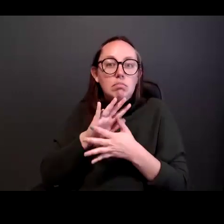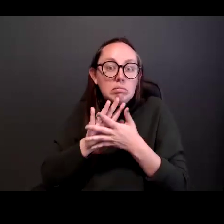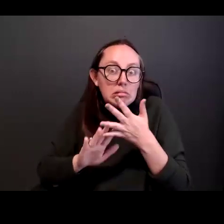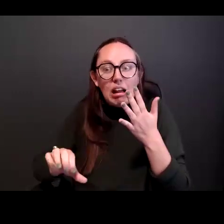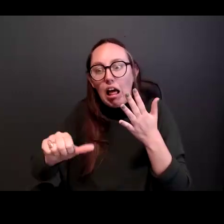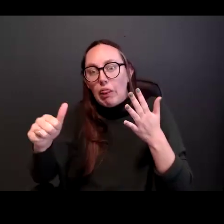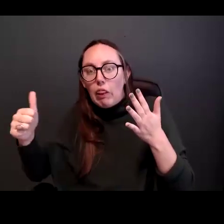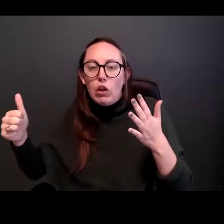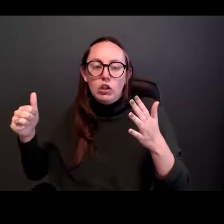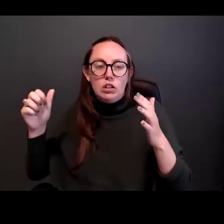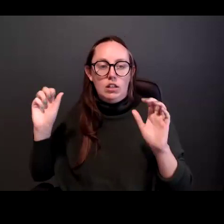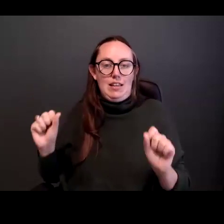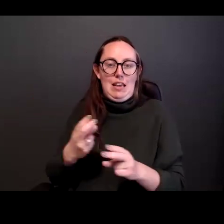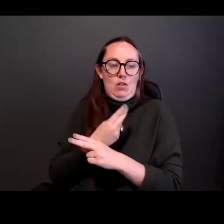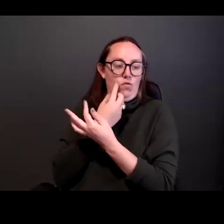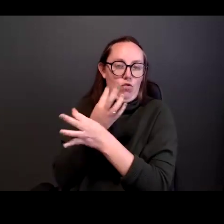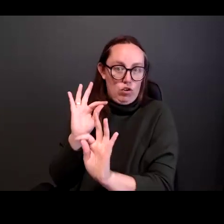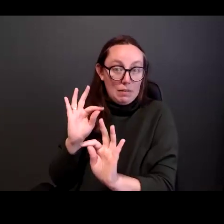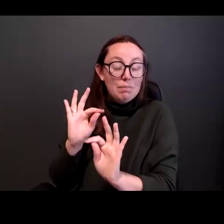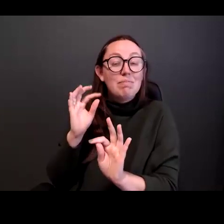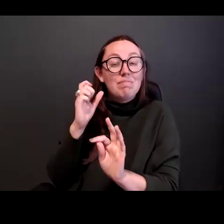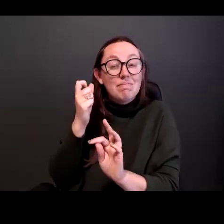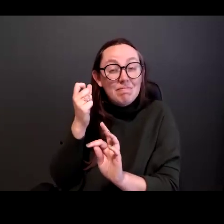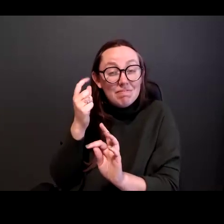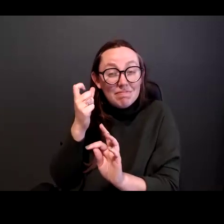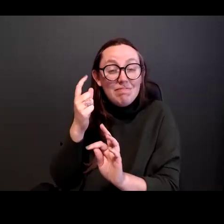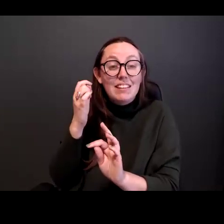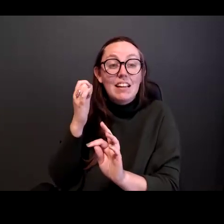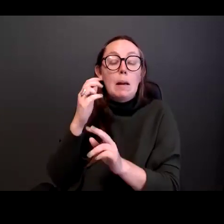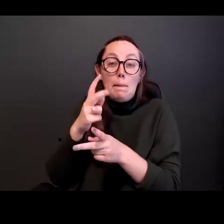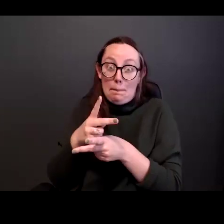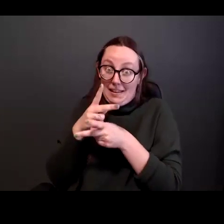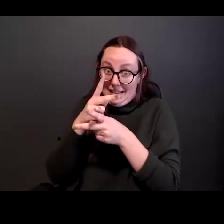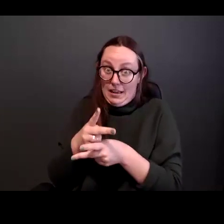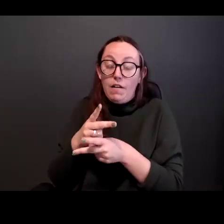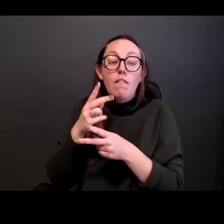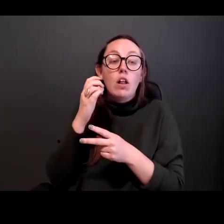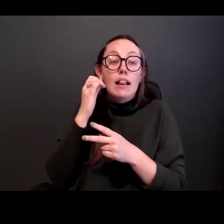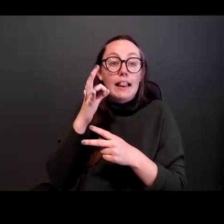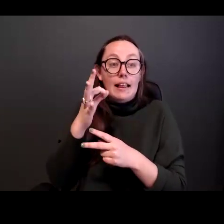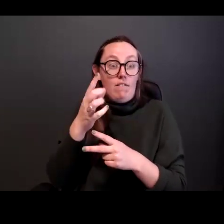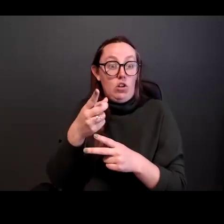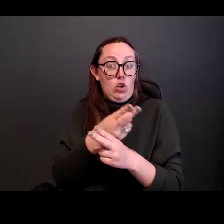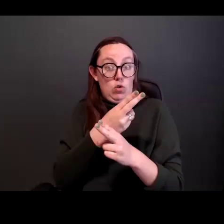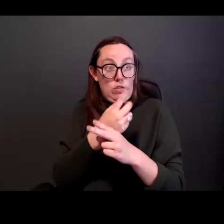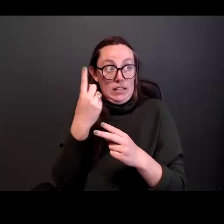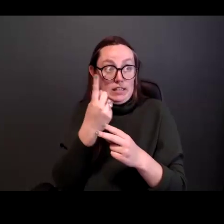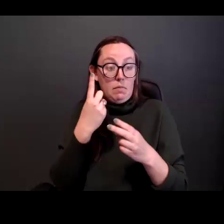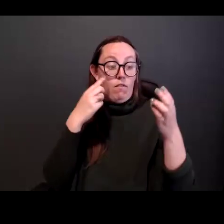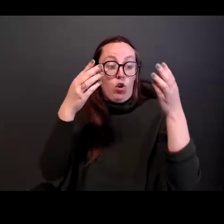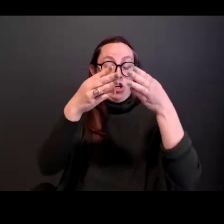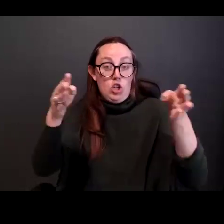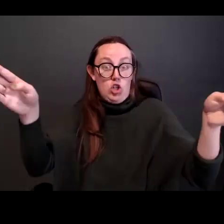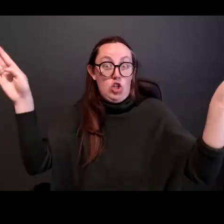use things when you're putting them up digitally on a website, especially if it's available outside of the students in your class,